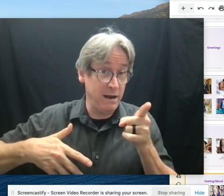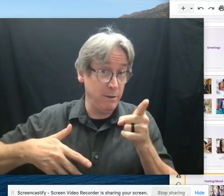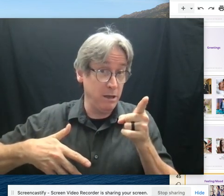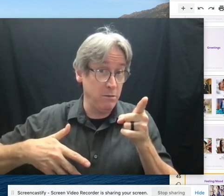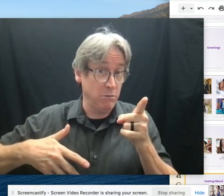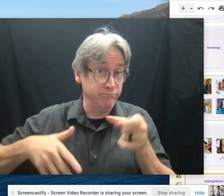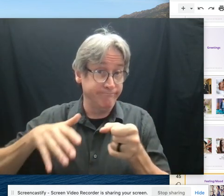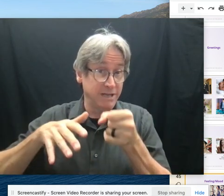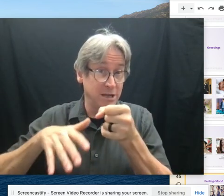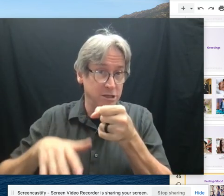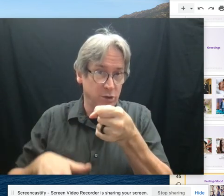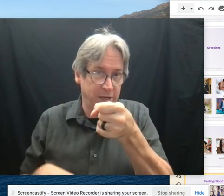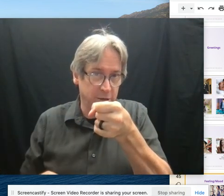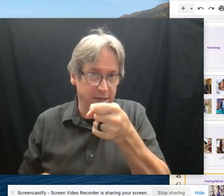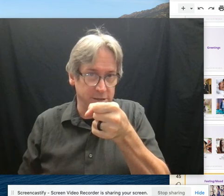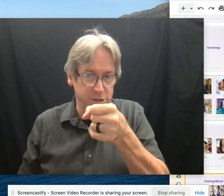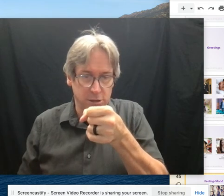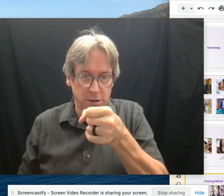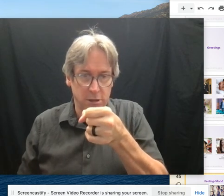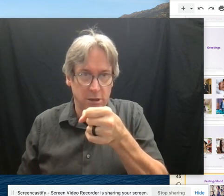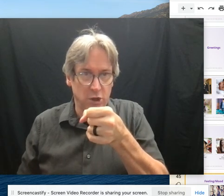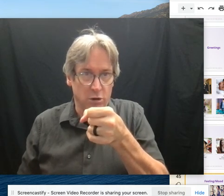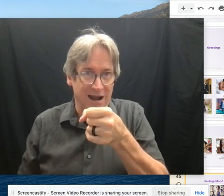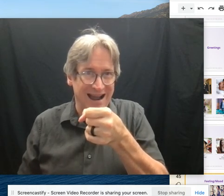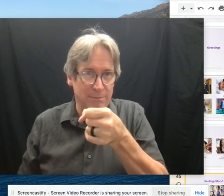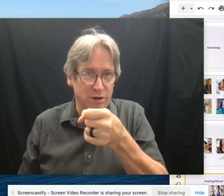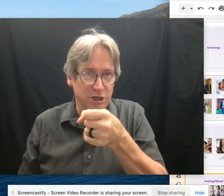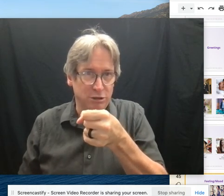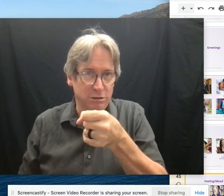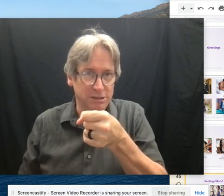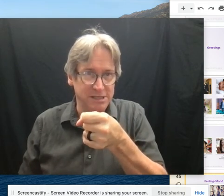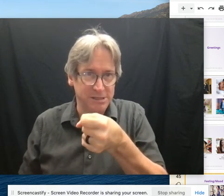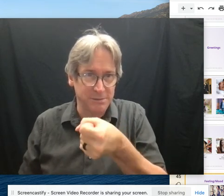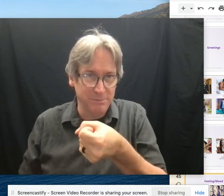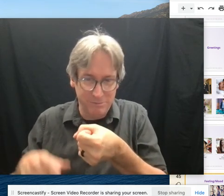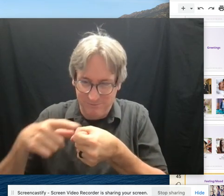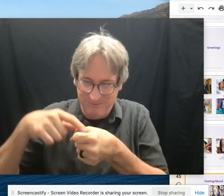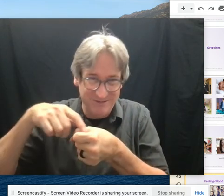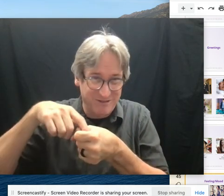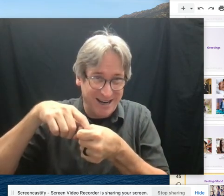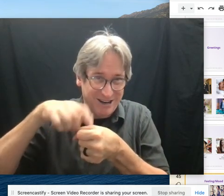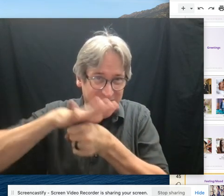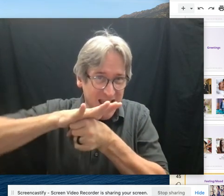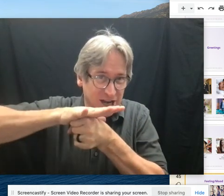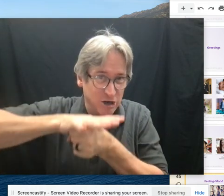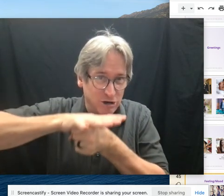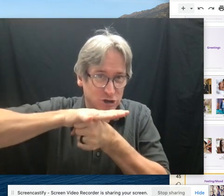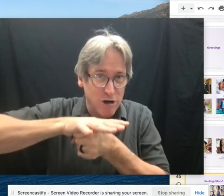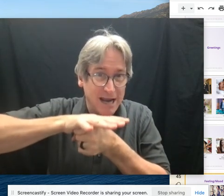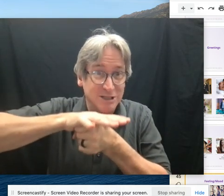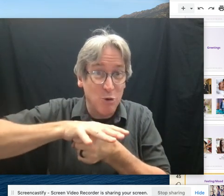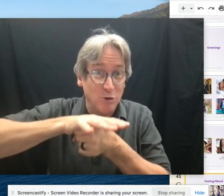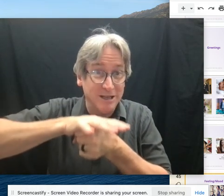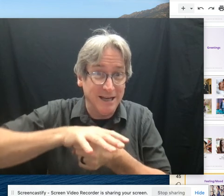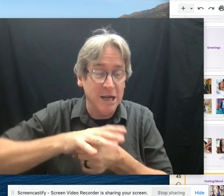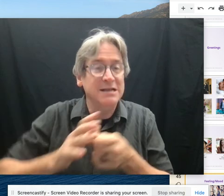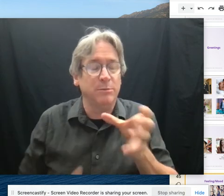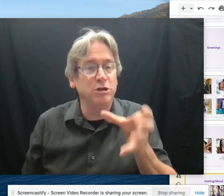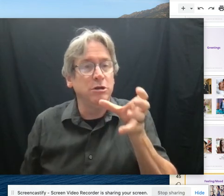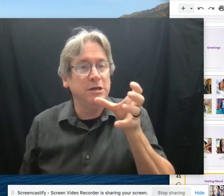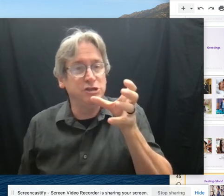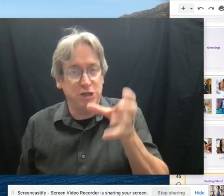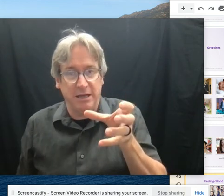stressed. That'll be a good one. So here is your high pressure system right here, and you're trying to hold it